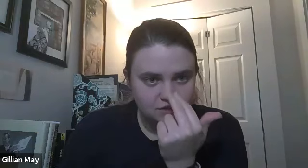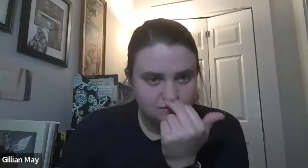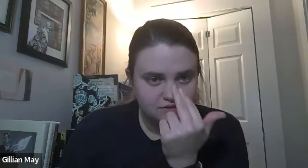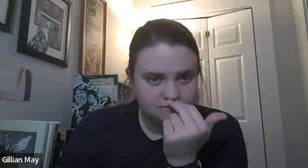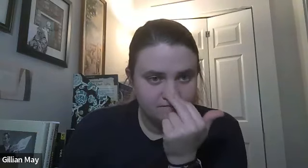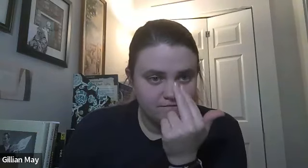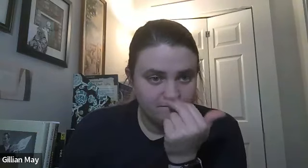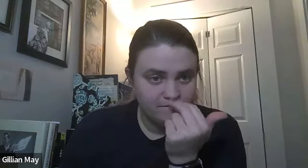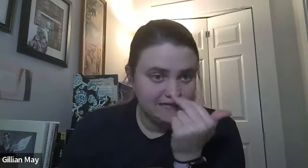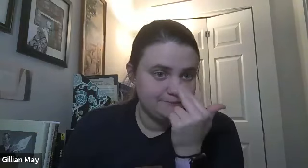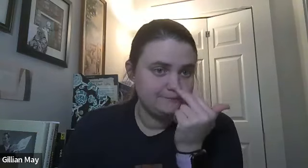nose. Funny.